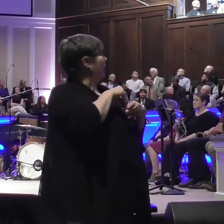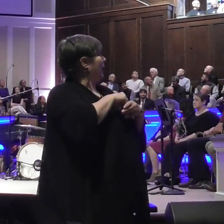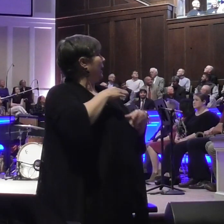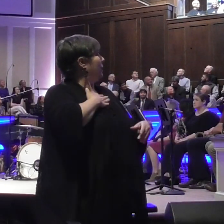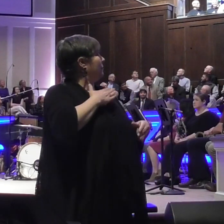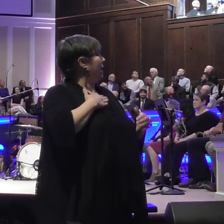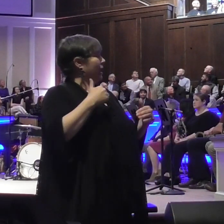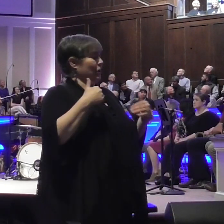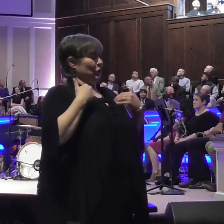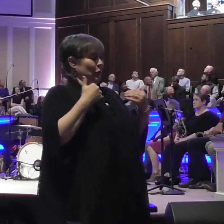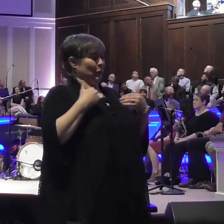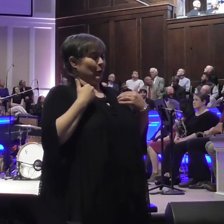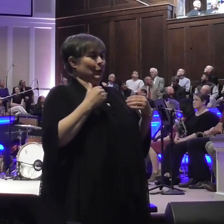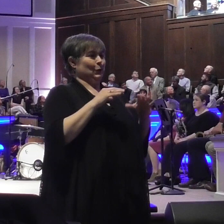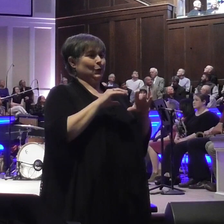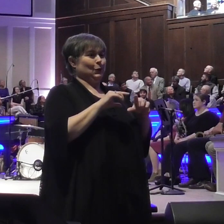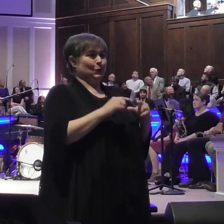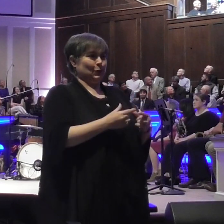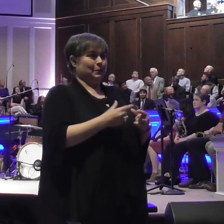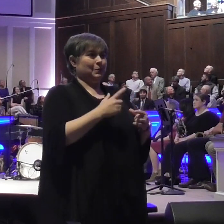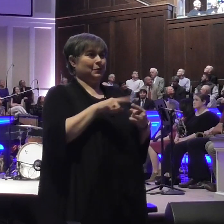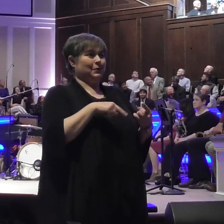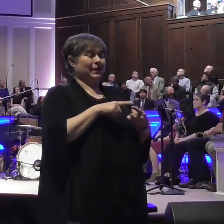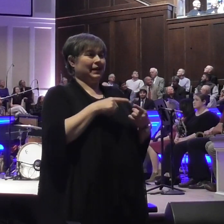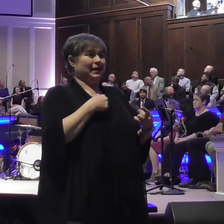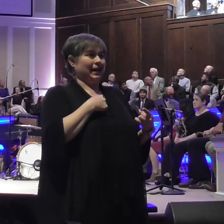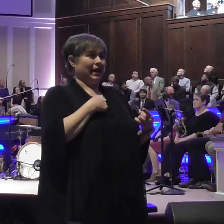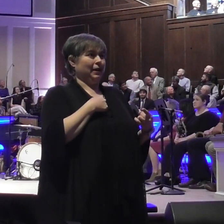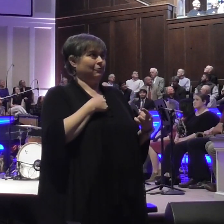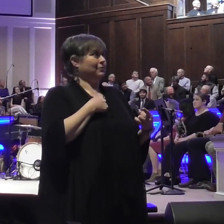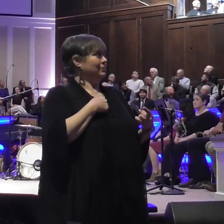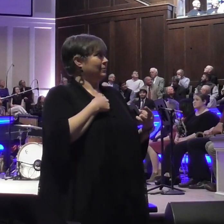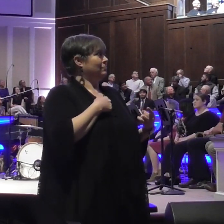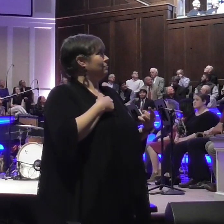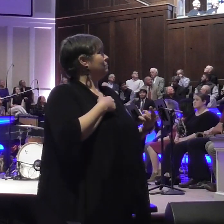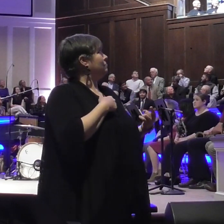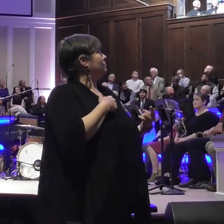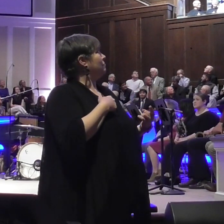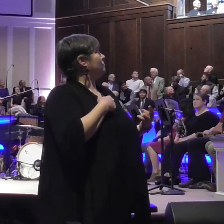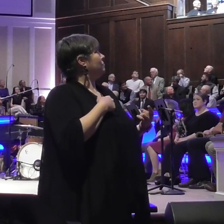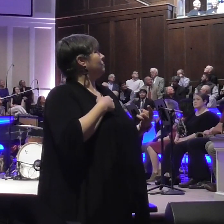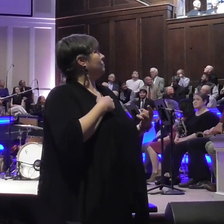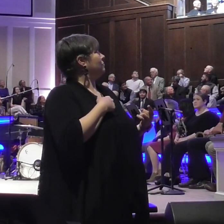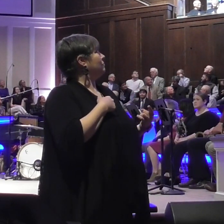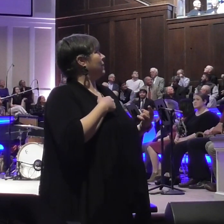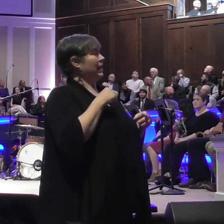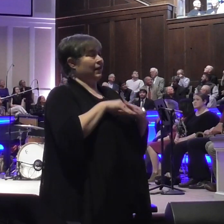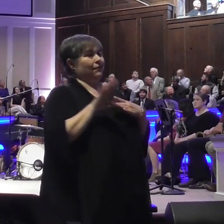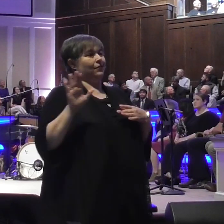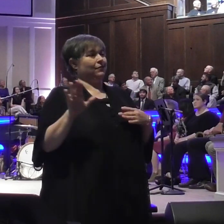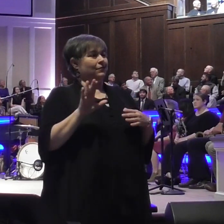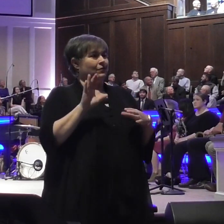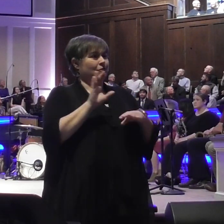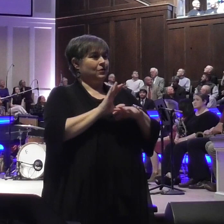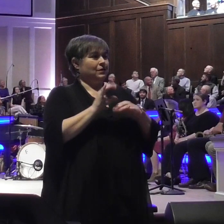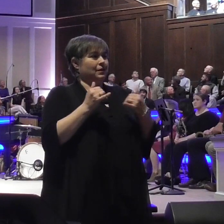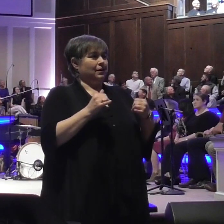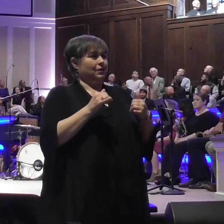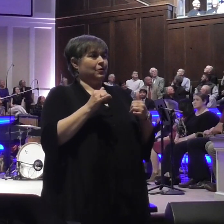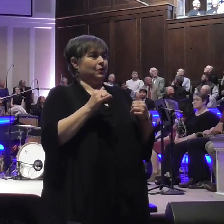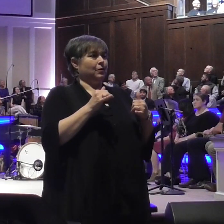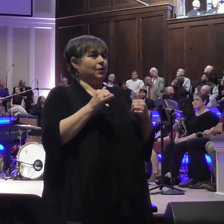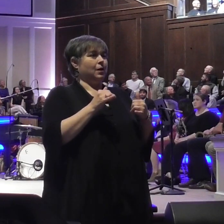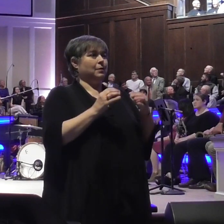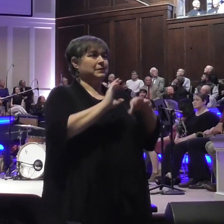group back when I was in Baton Rouge. And now their son Tyler is a church planter and pastor in Boston, doing